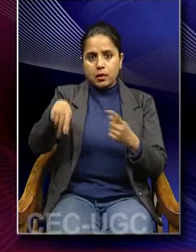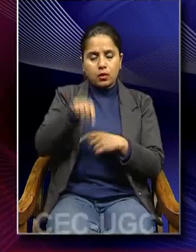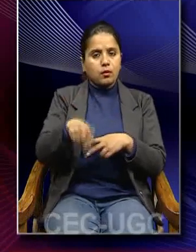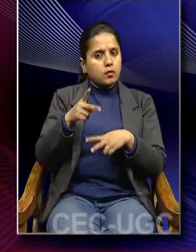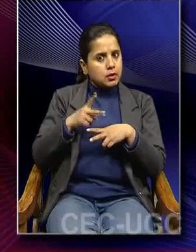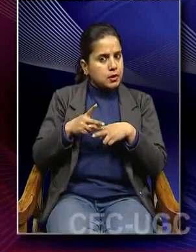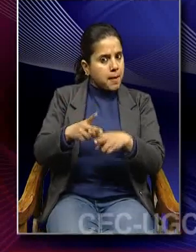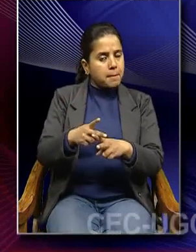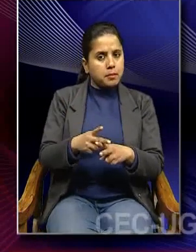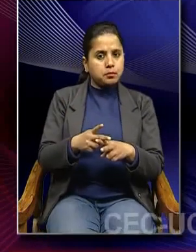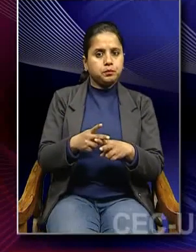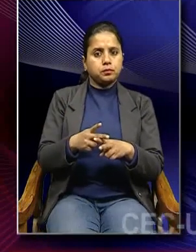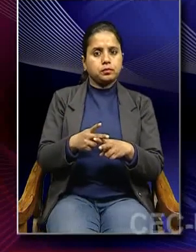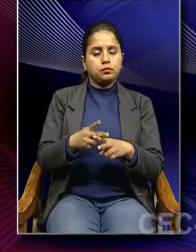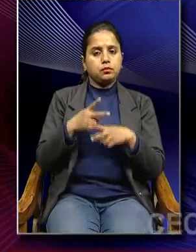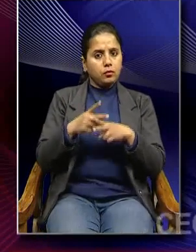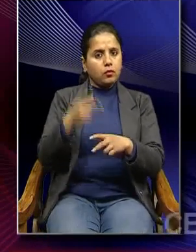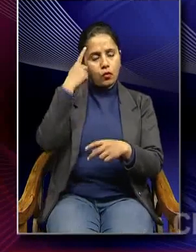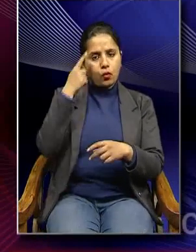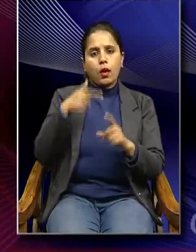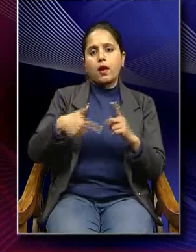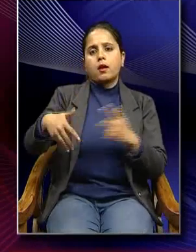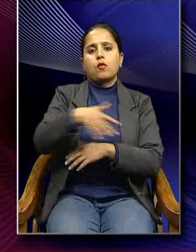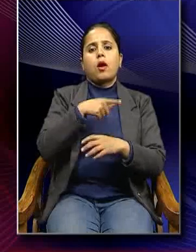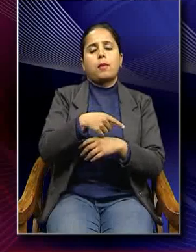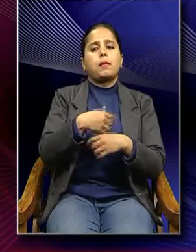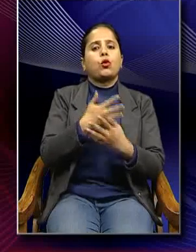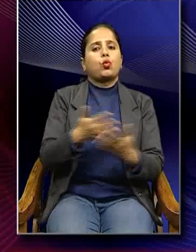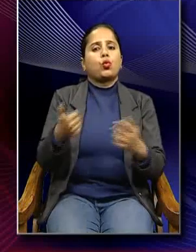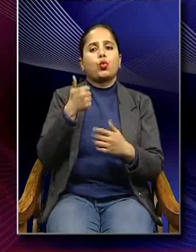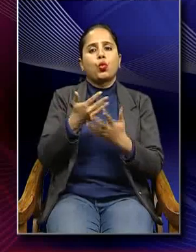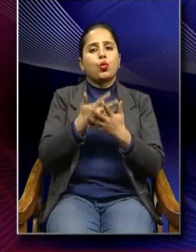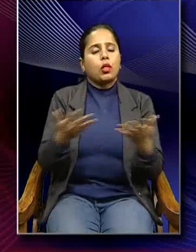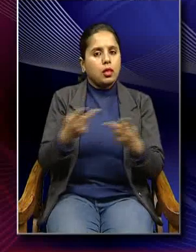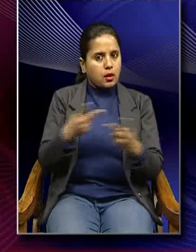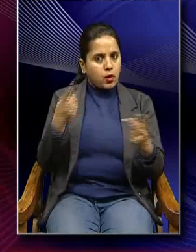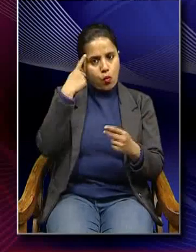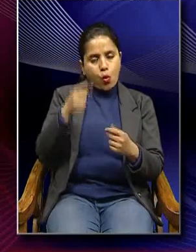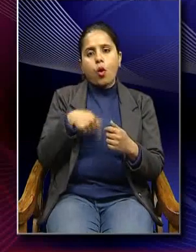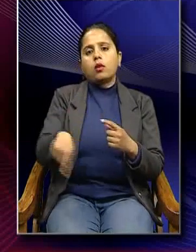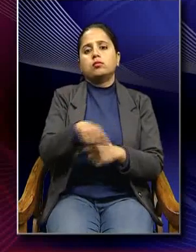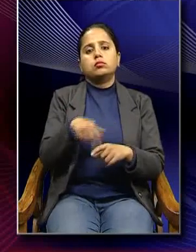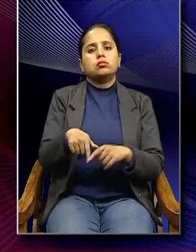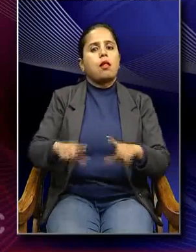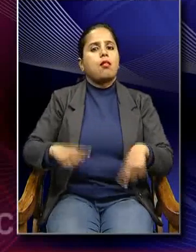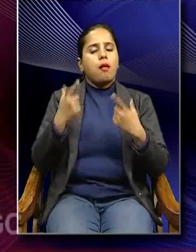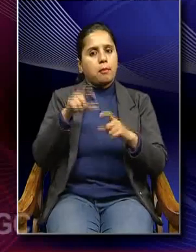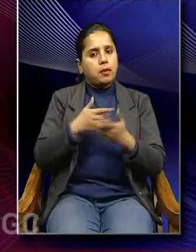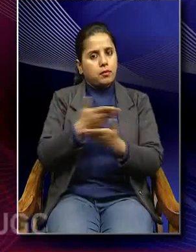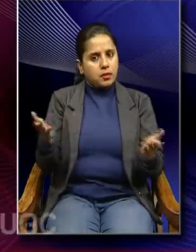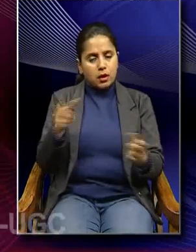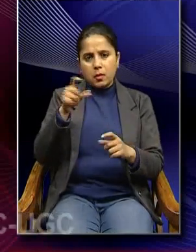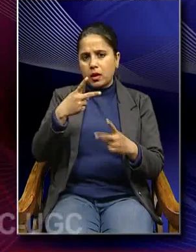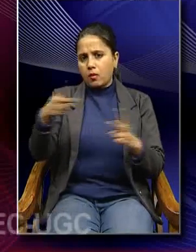constant composite good for the environmental quality. Different people may consume